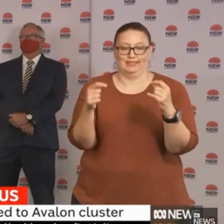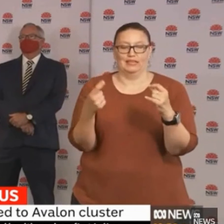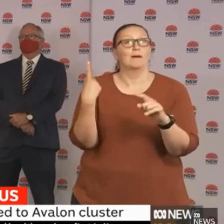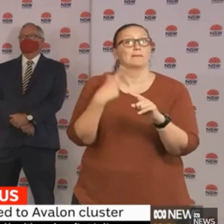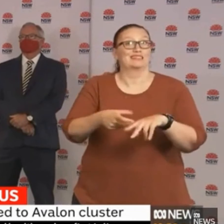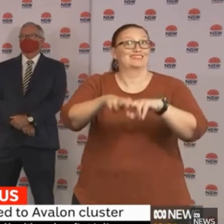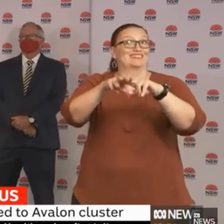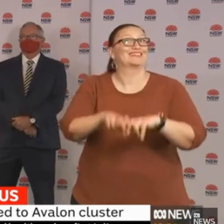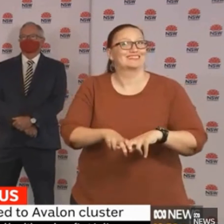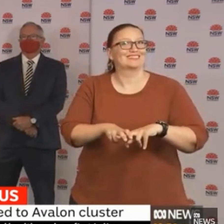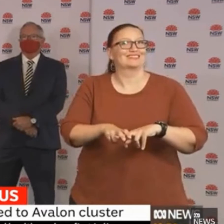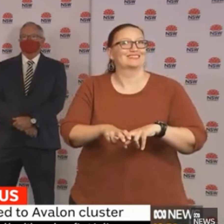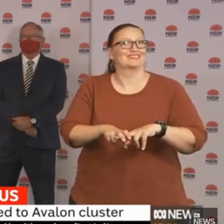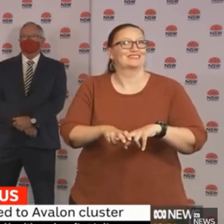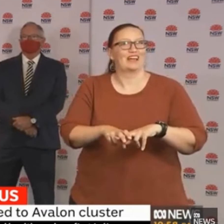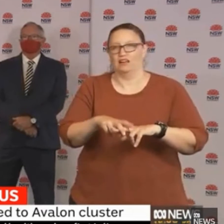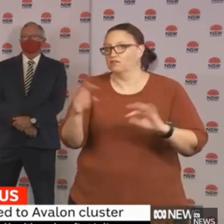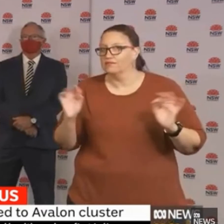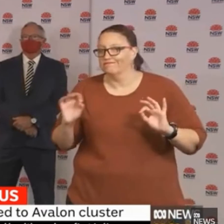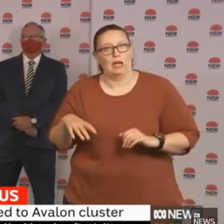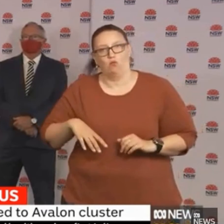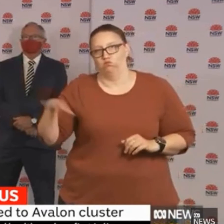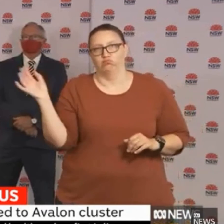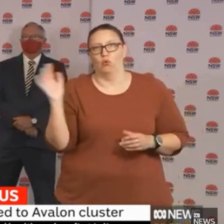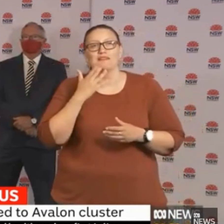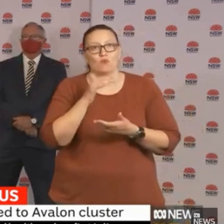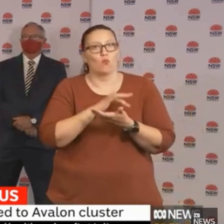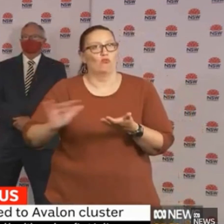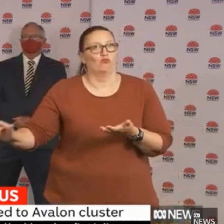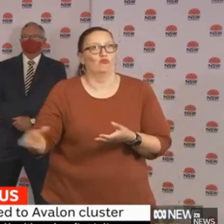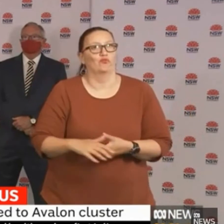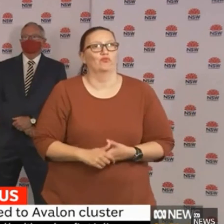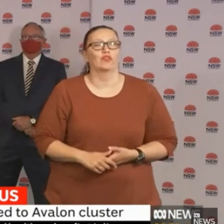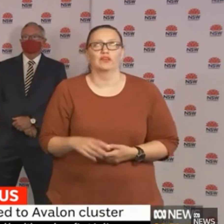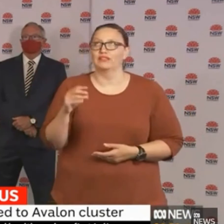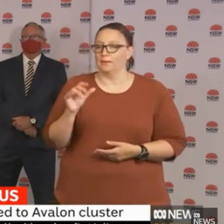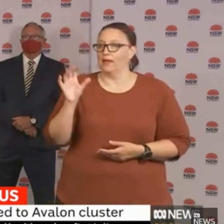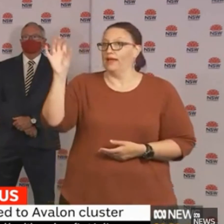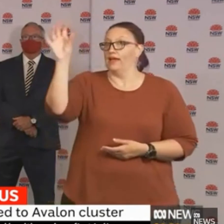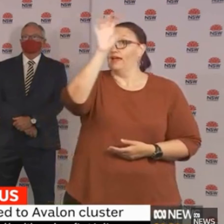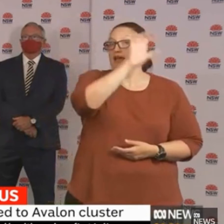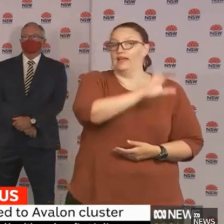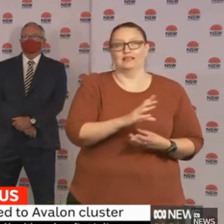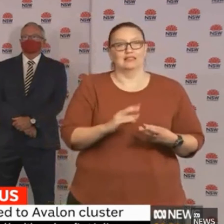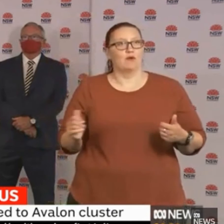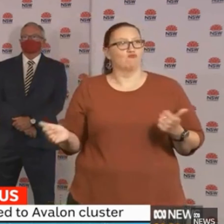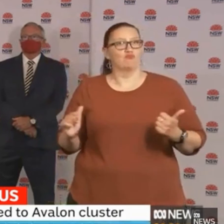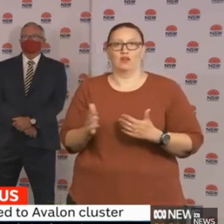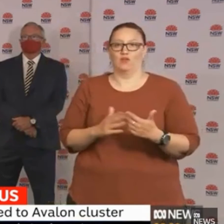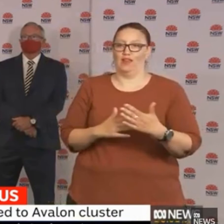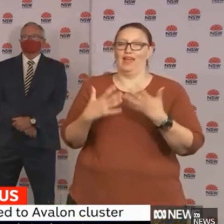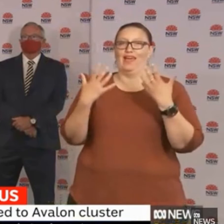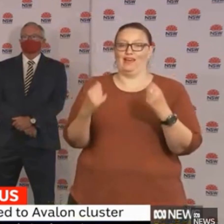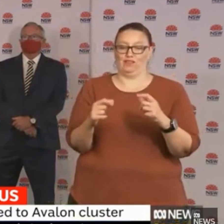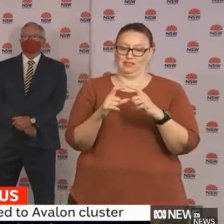local councils, so some of the functions that have been organised in the suburbs and in surrounding local council areas had already managed to have